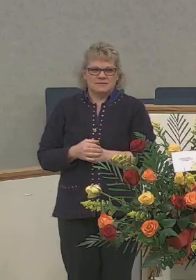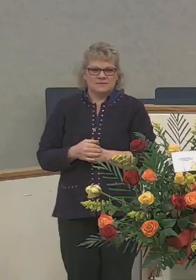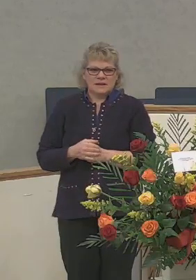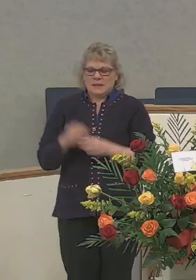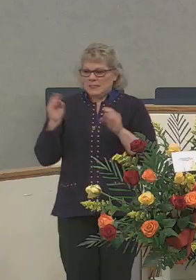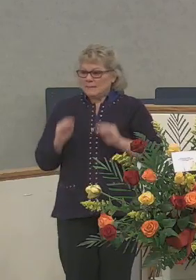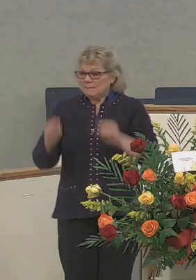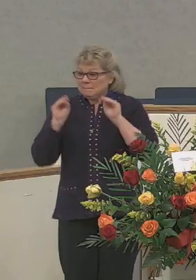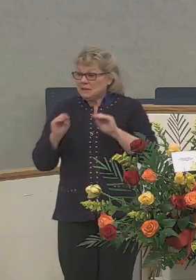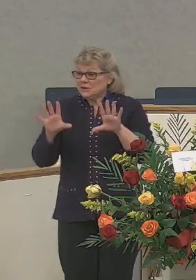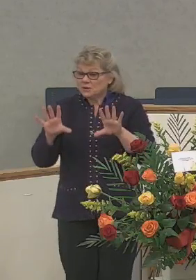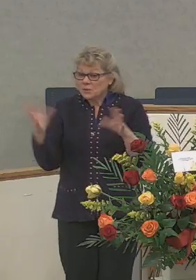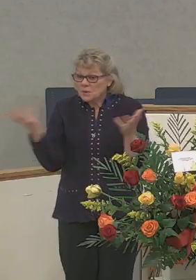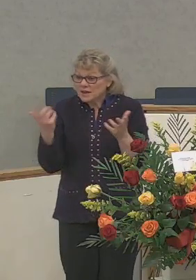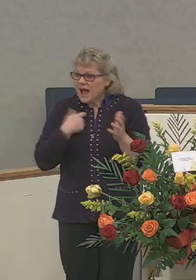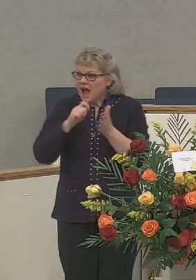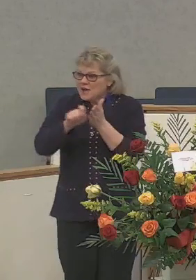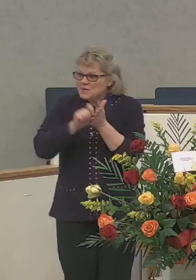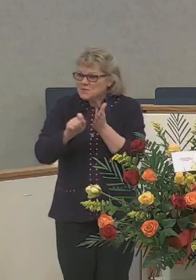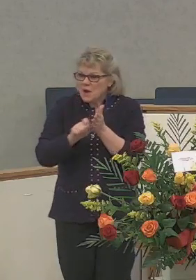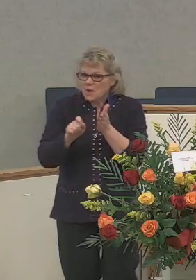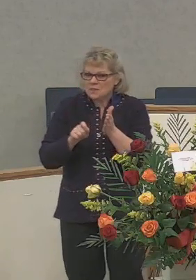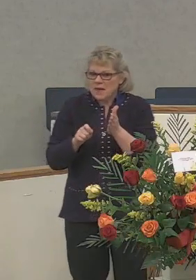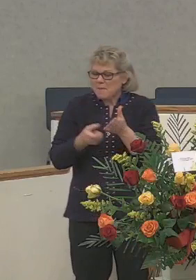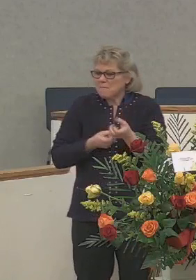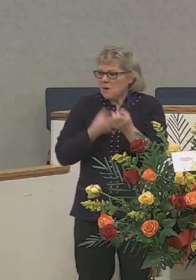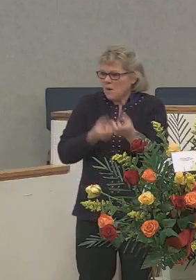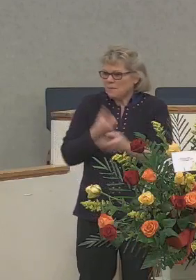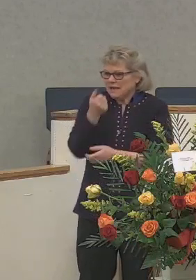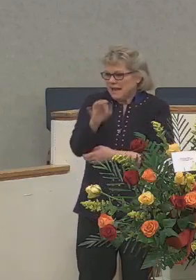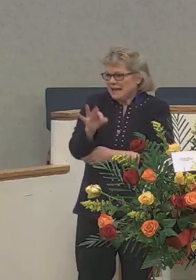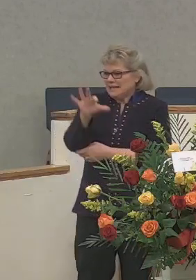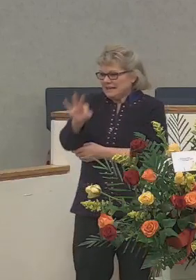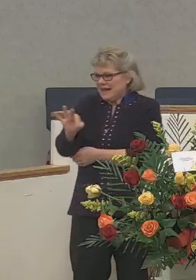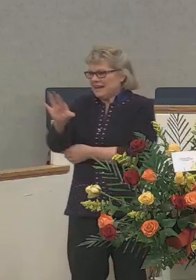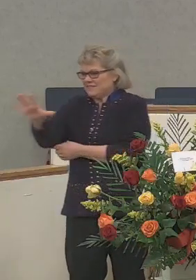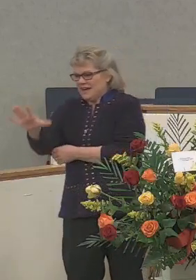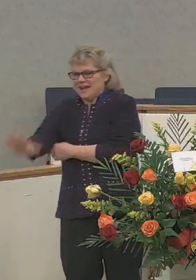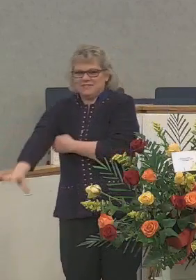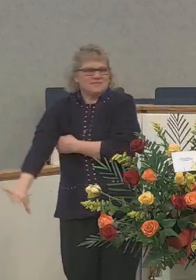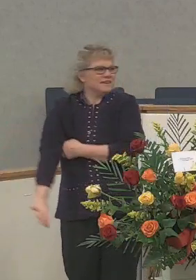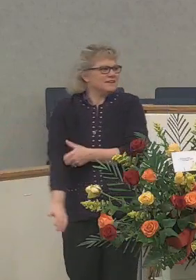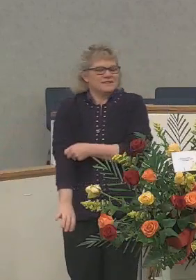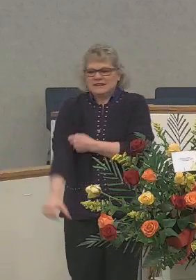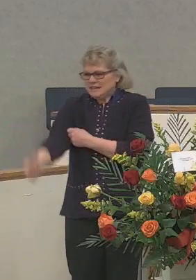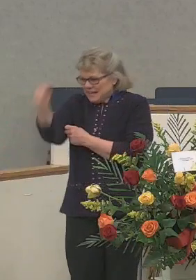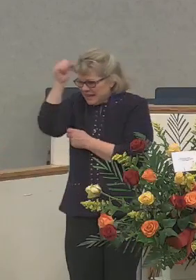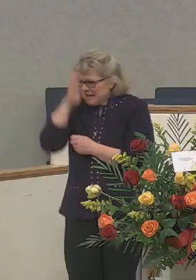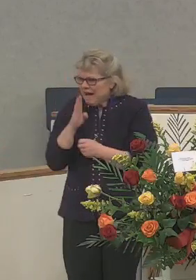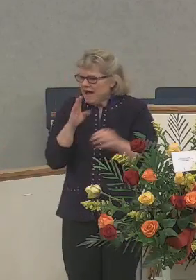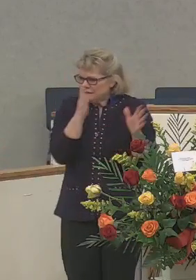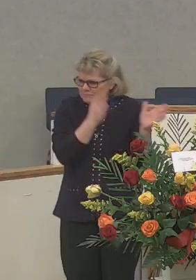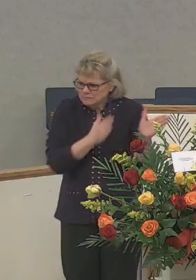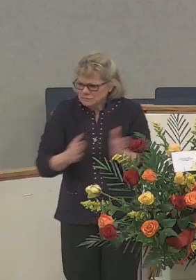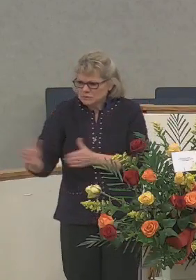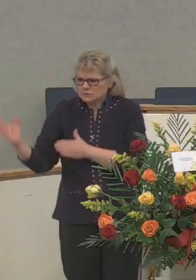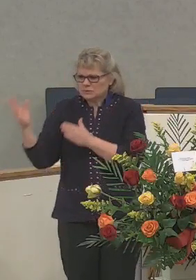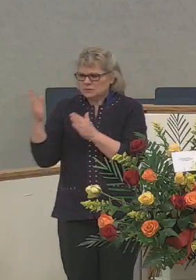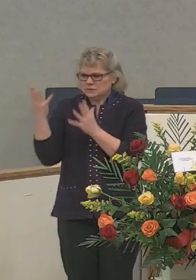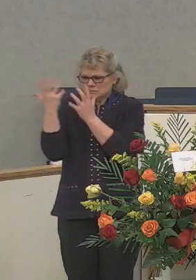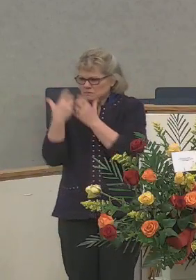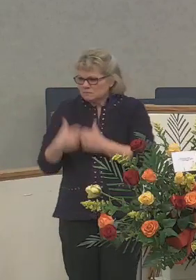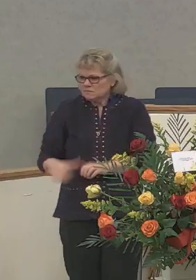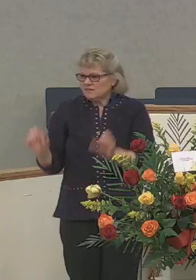the miracle of that is I wrote this poem in 1995. So you see how God moves.